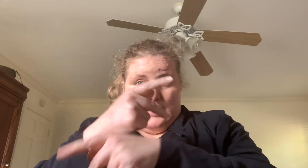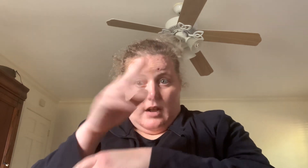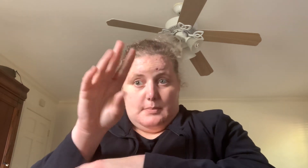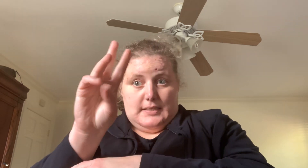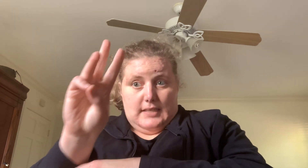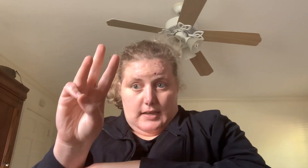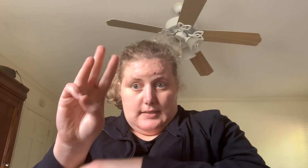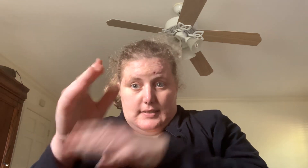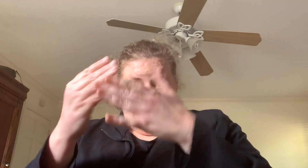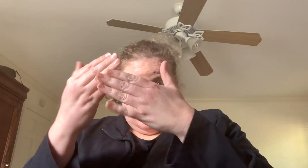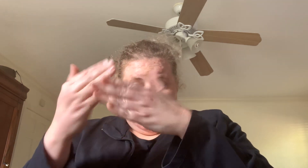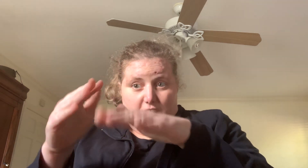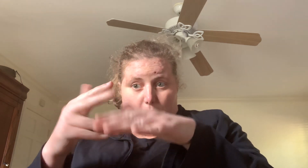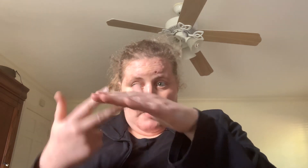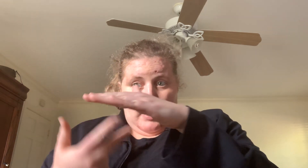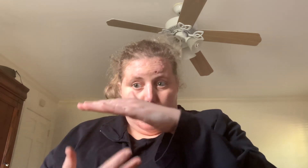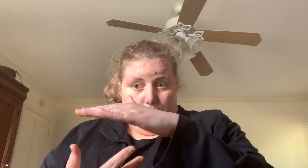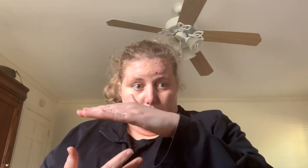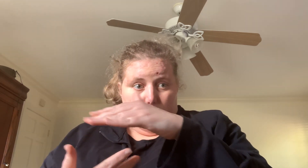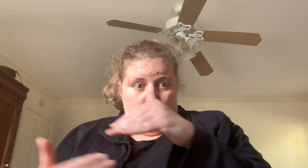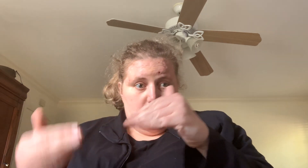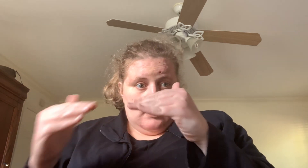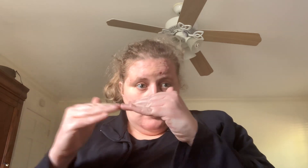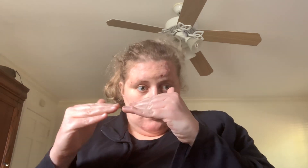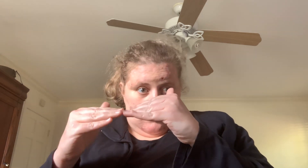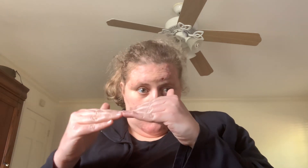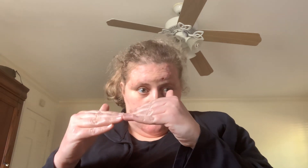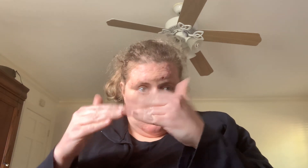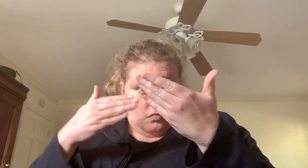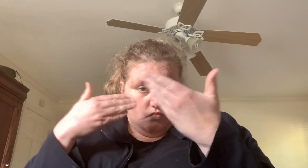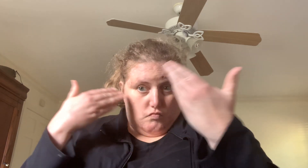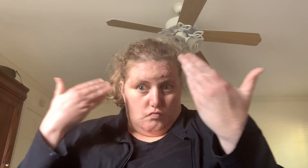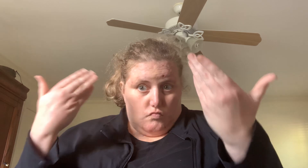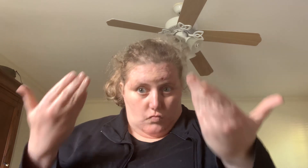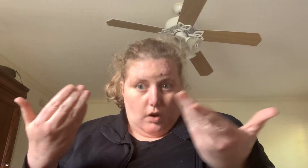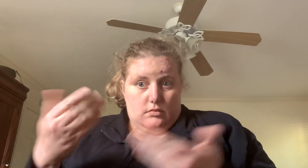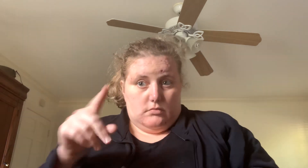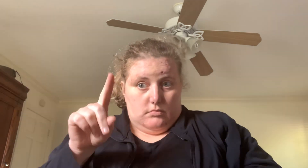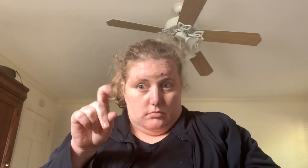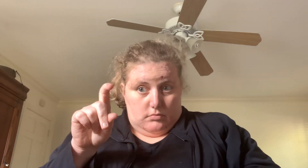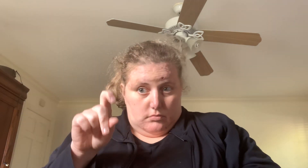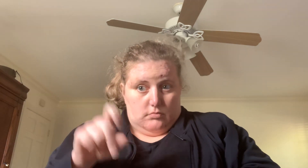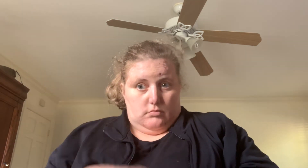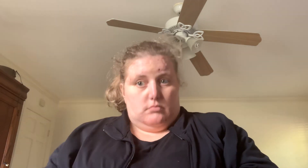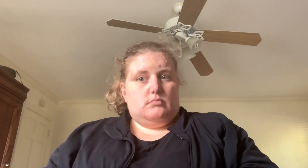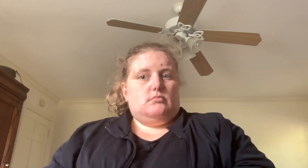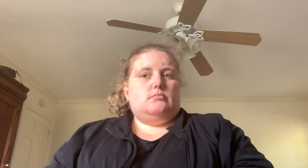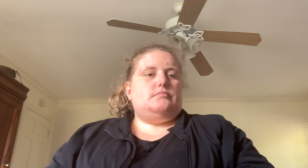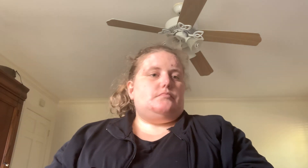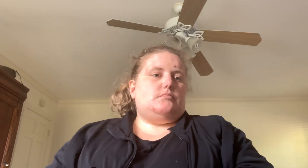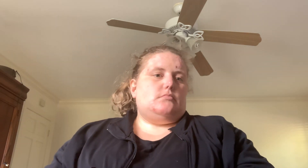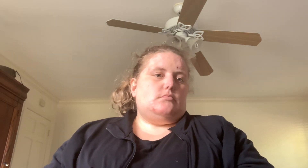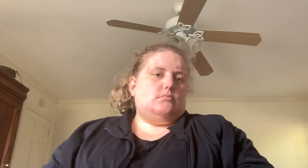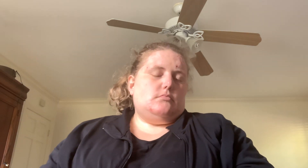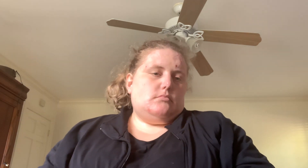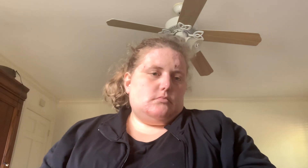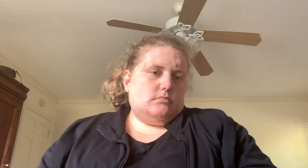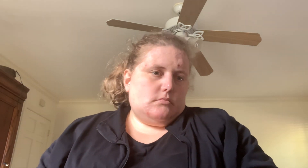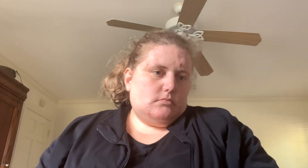I'm going to give you a chance to work that out. So 0.55 times 6 divided by 3. That says